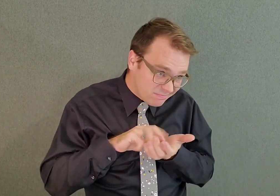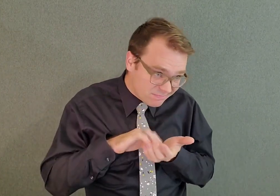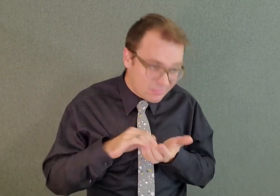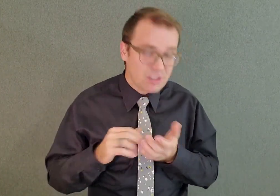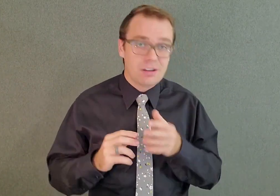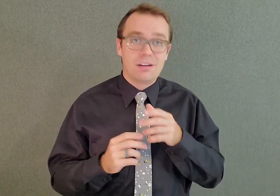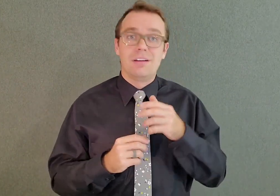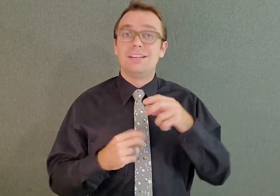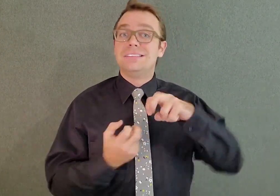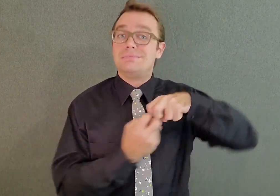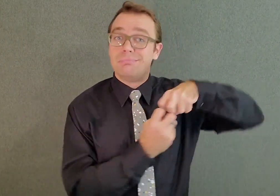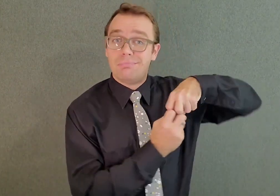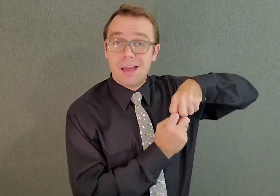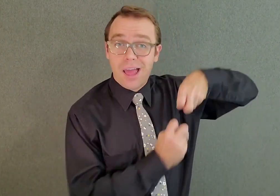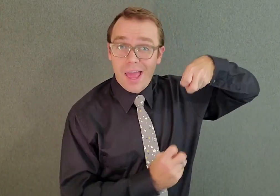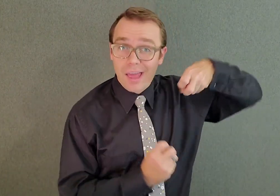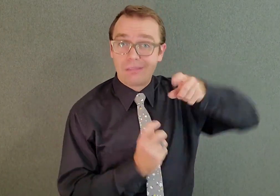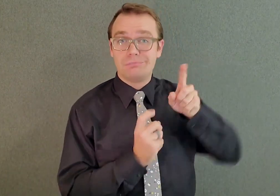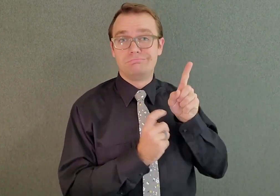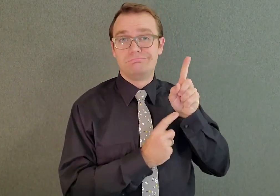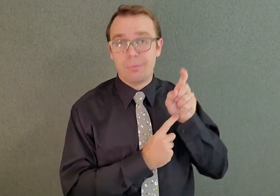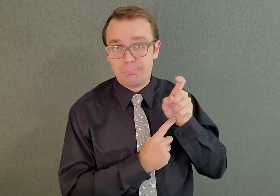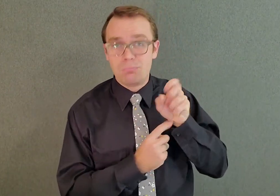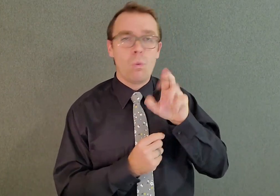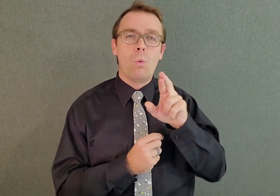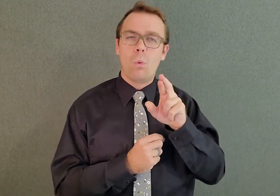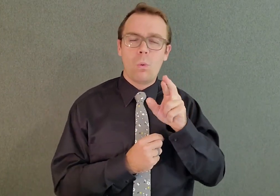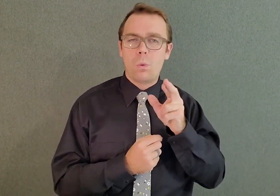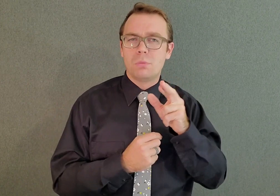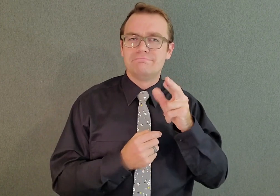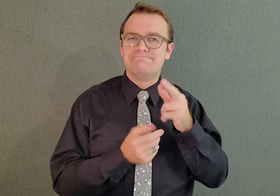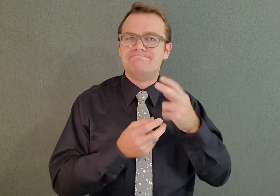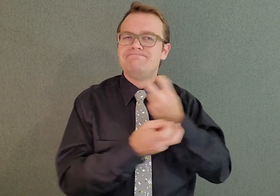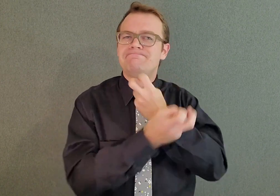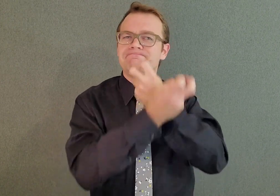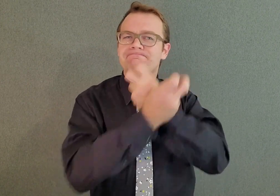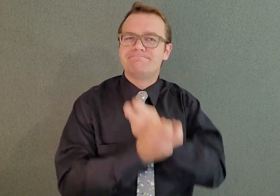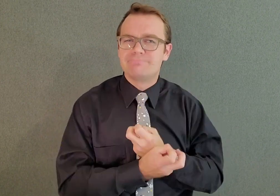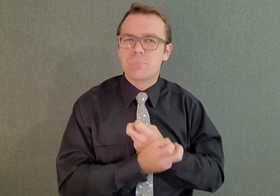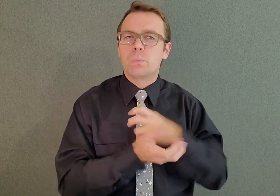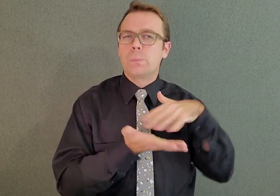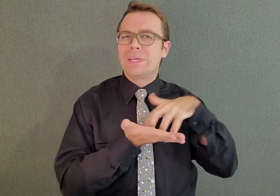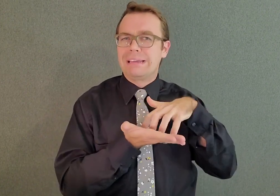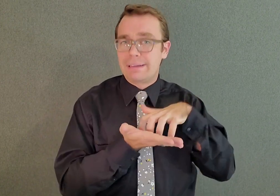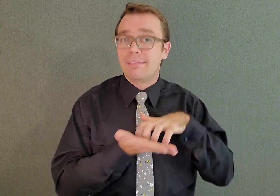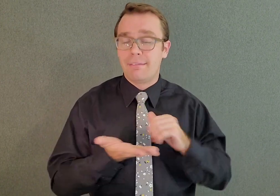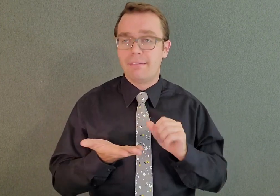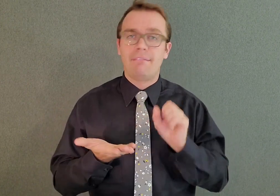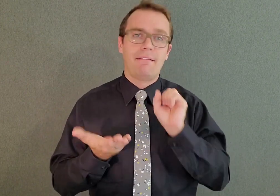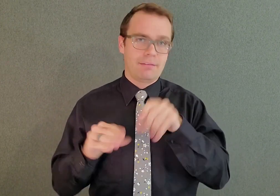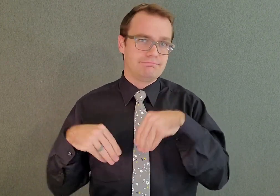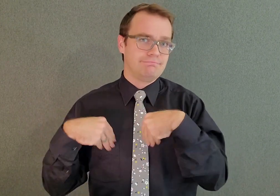use, spinal misalignments, or poor spinal structure are just examples of some physical